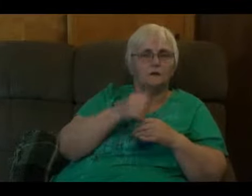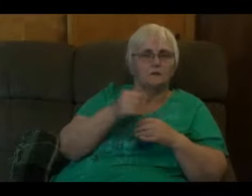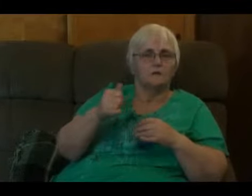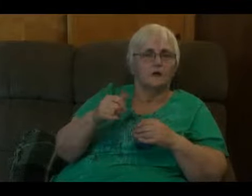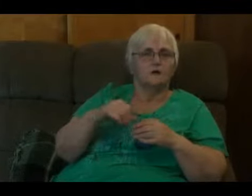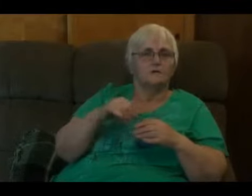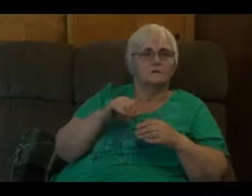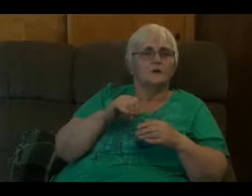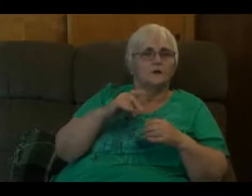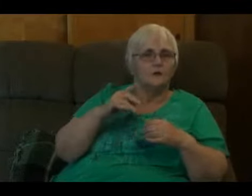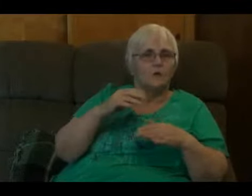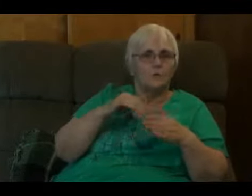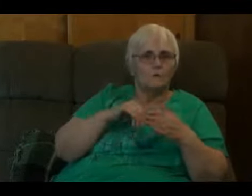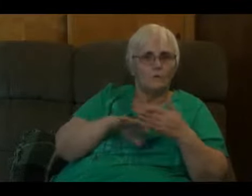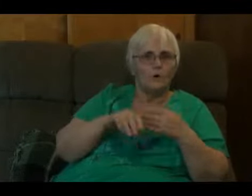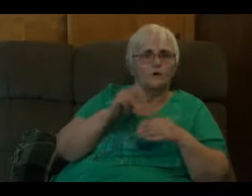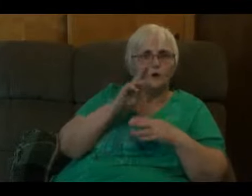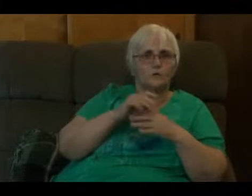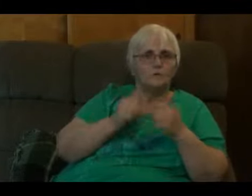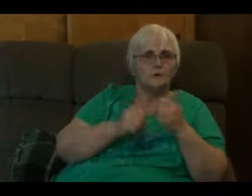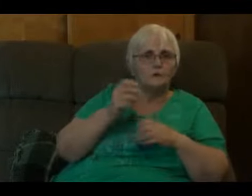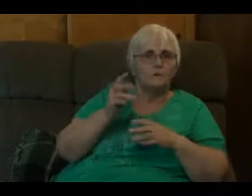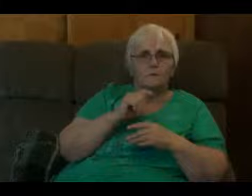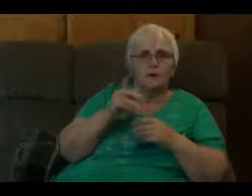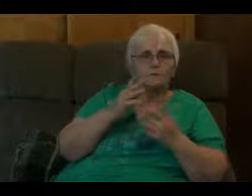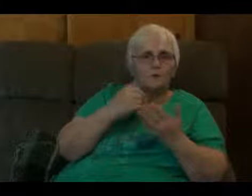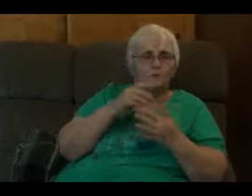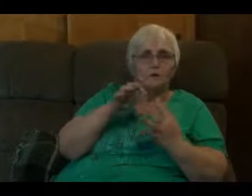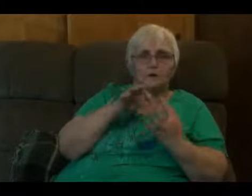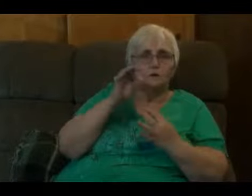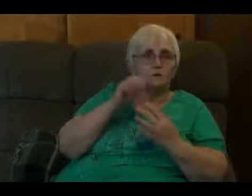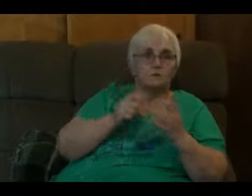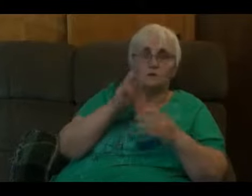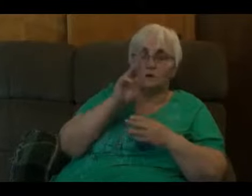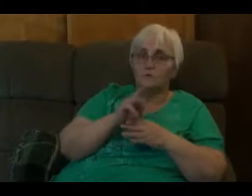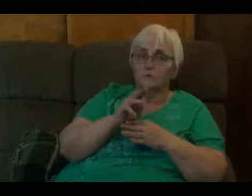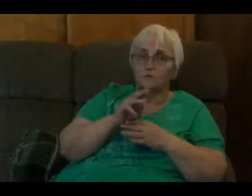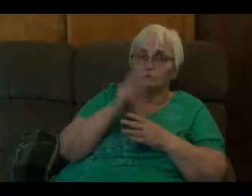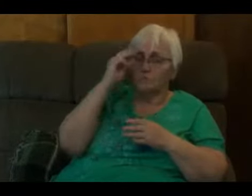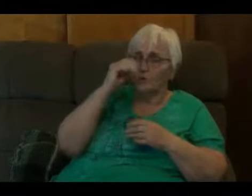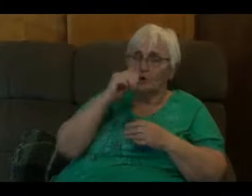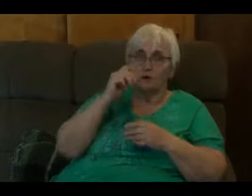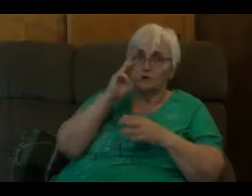are born to use whichever bathroom they choose. And so, you know,